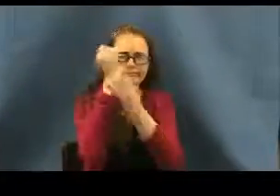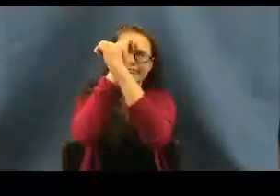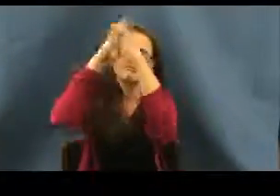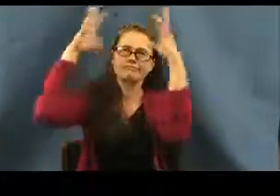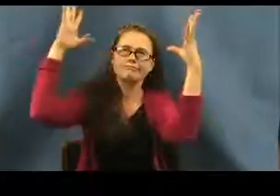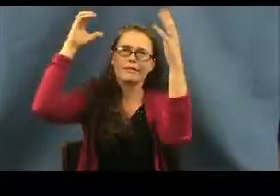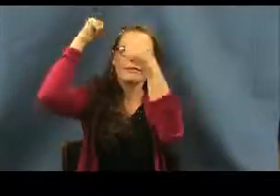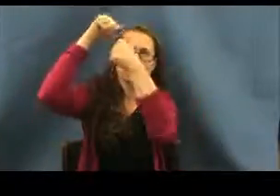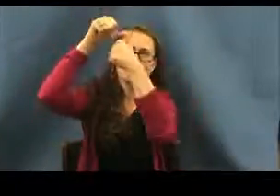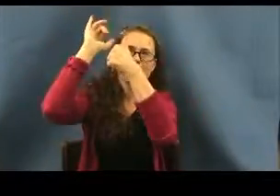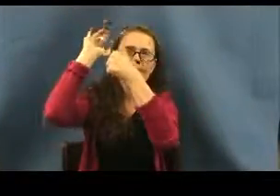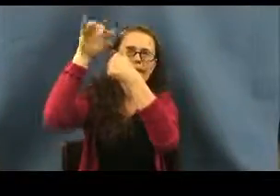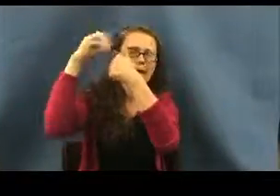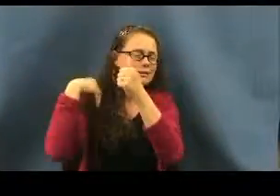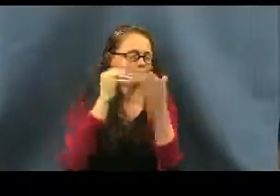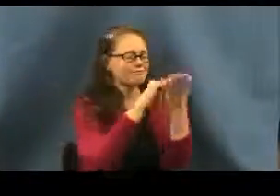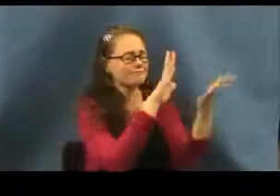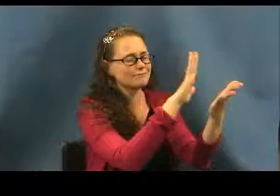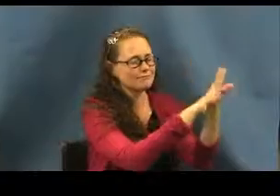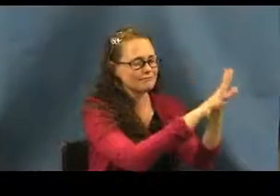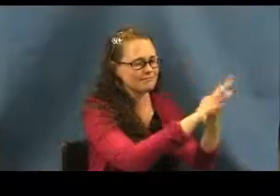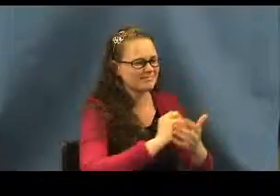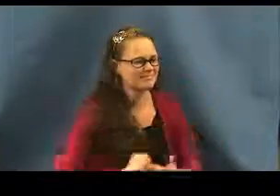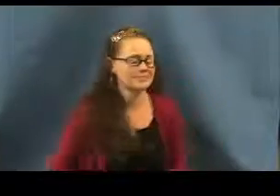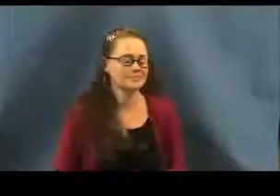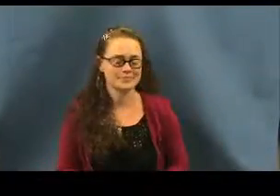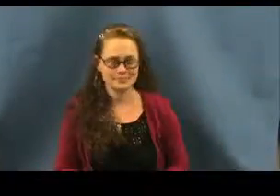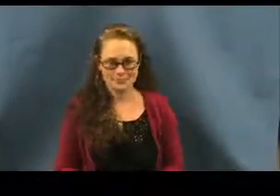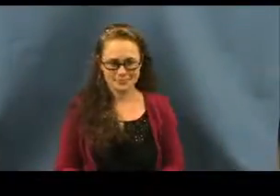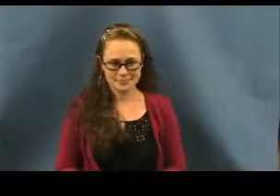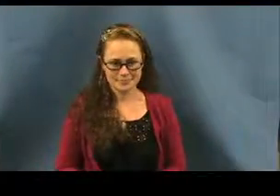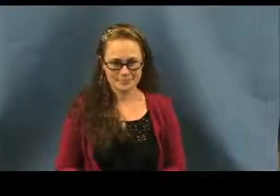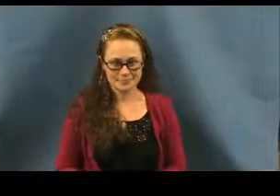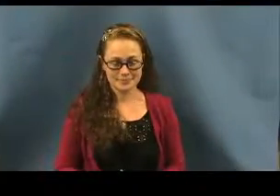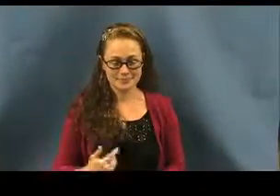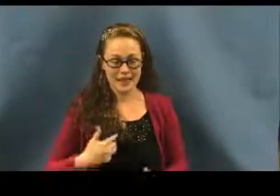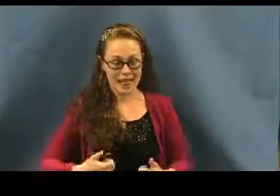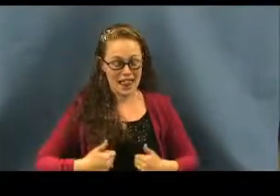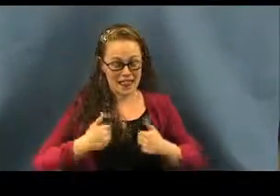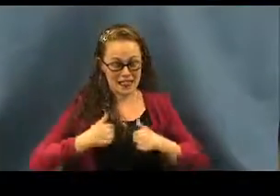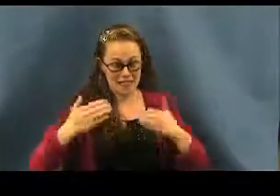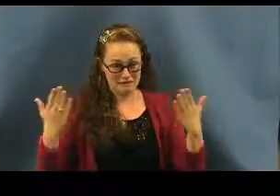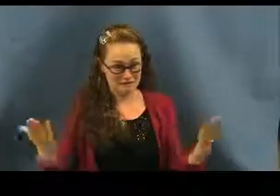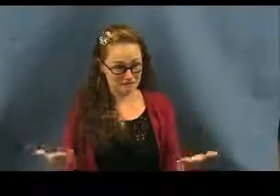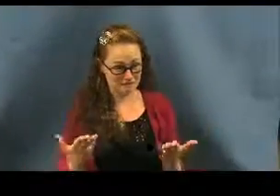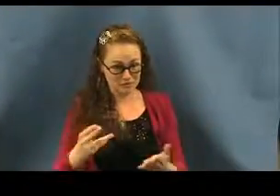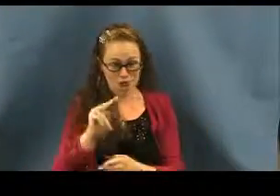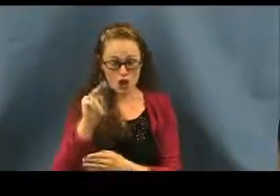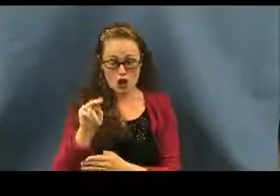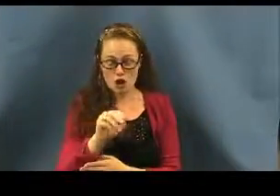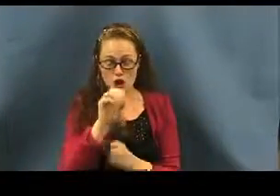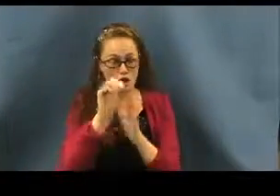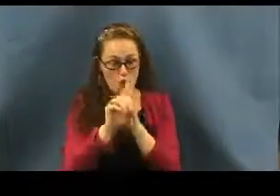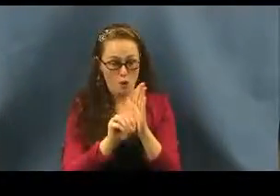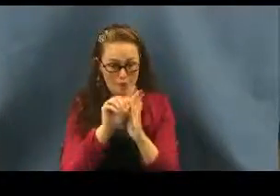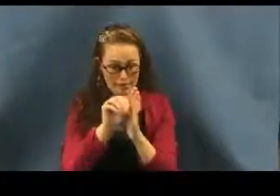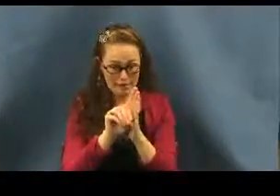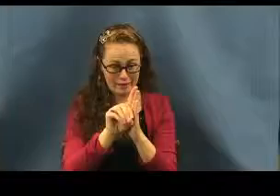oak trees, shading lovers, drunks, and dreamers for hundreds of years. And I trust a city that always makes way